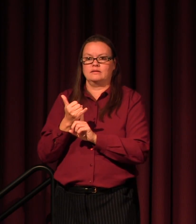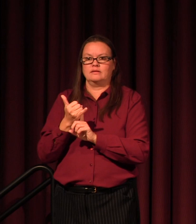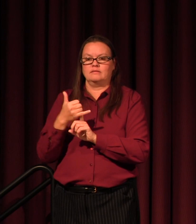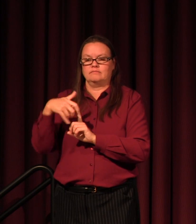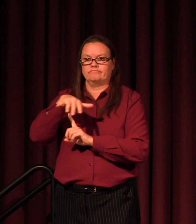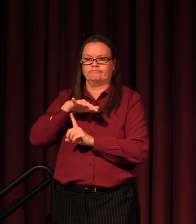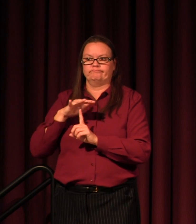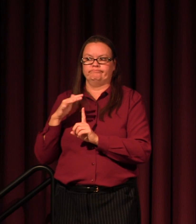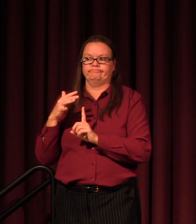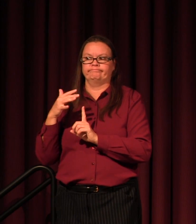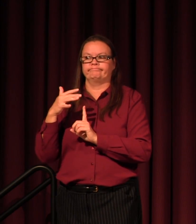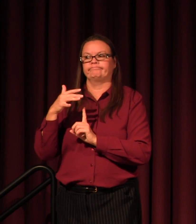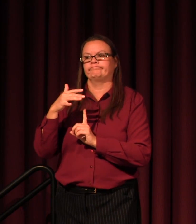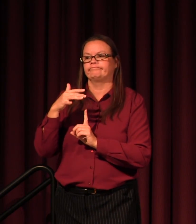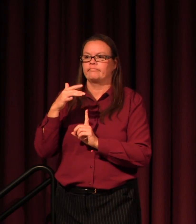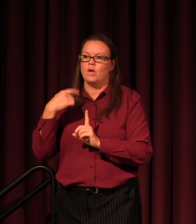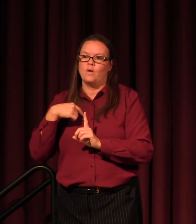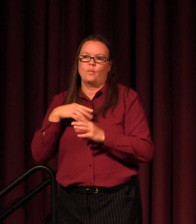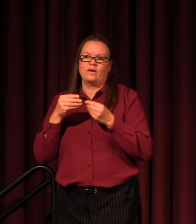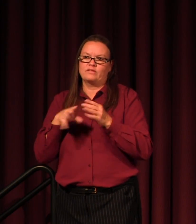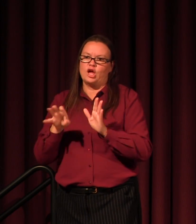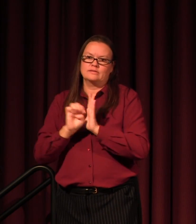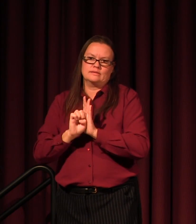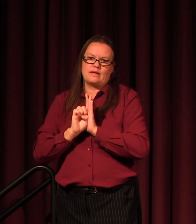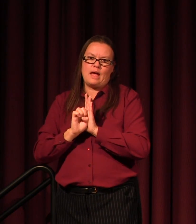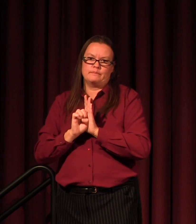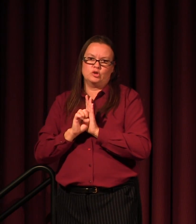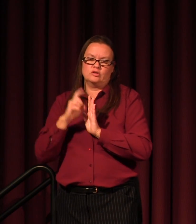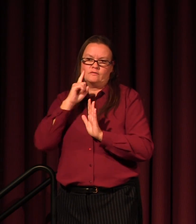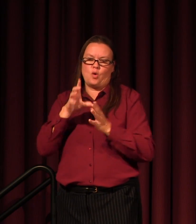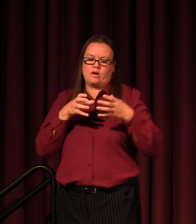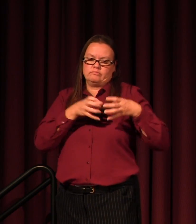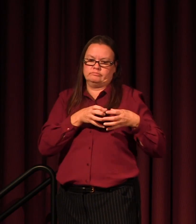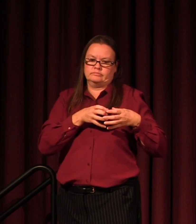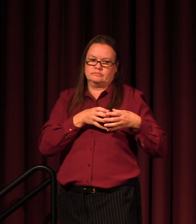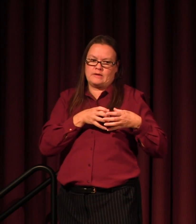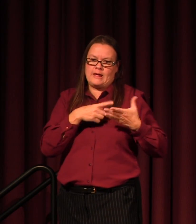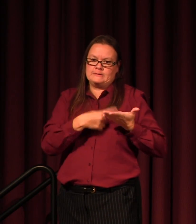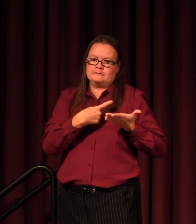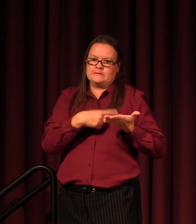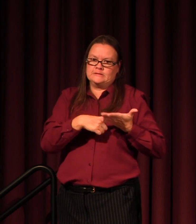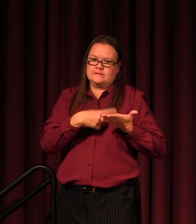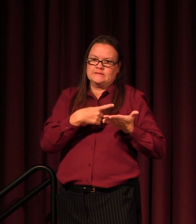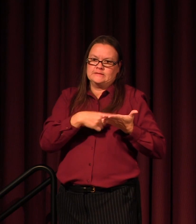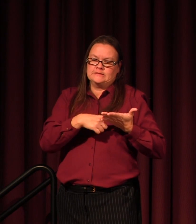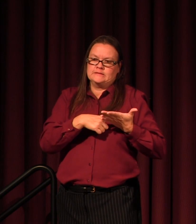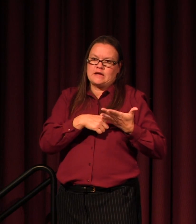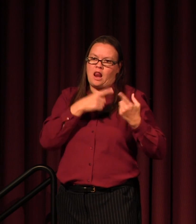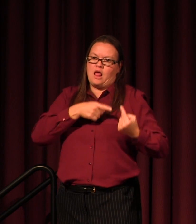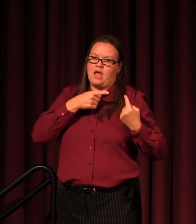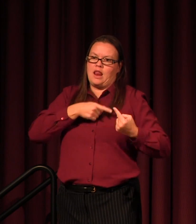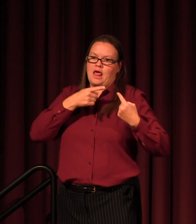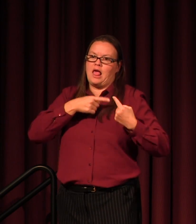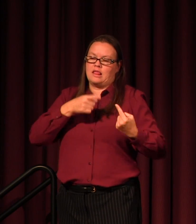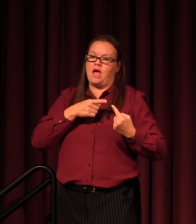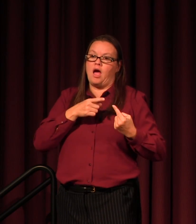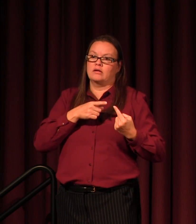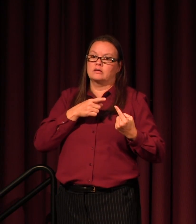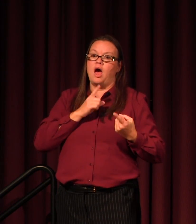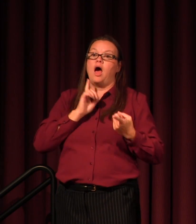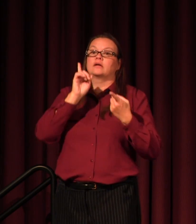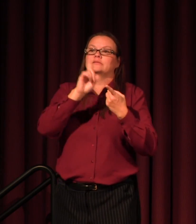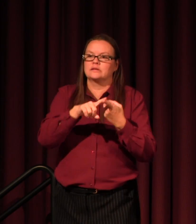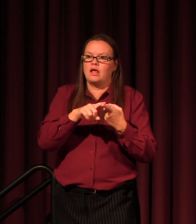just be in the heat with someone no matter what till you figure it out. Because that's, and again, I mean no disrespect. I